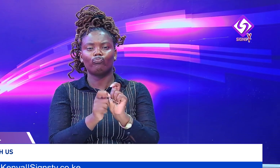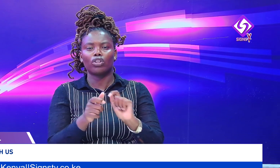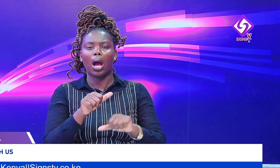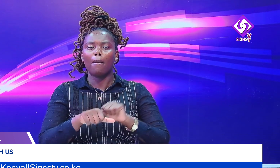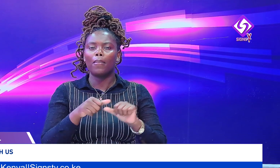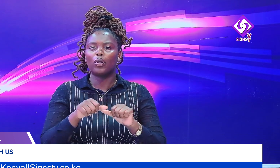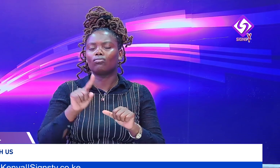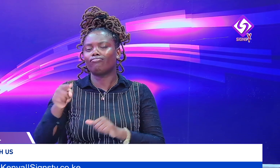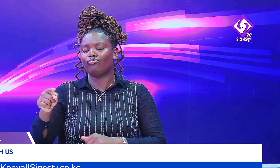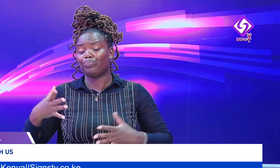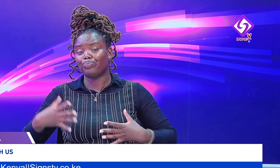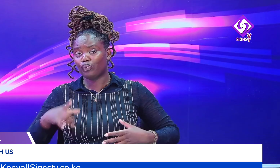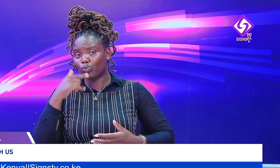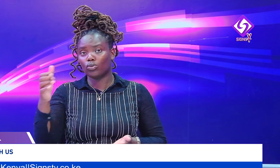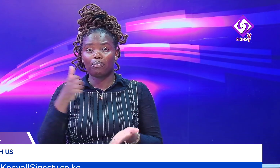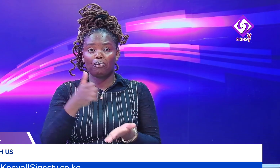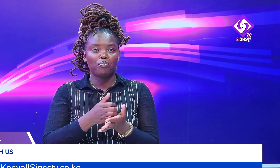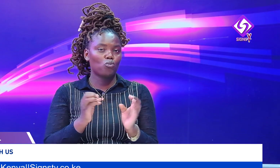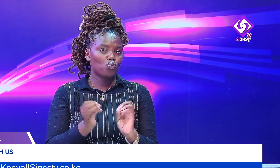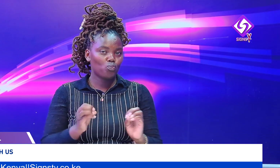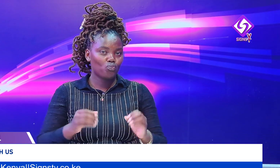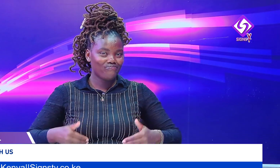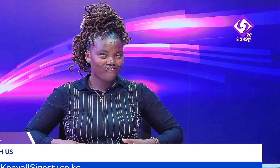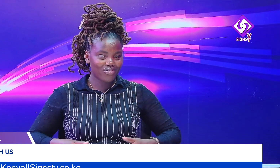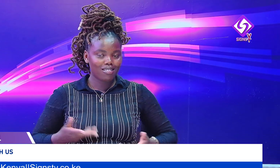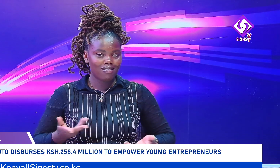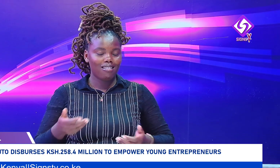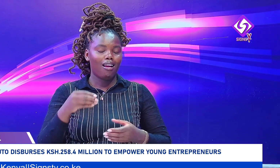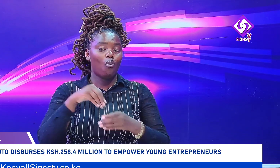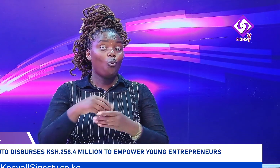to convert thousands of unemployed youth into micro-entrepreneurs.